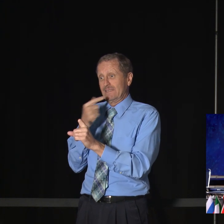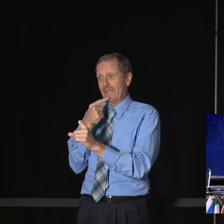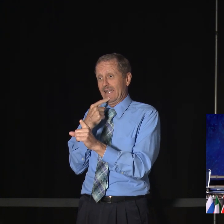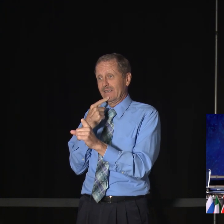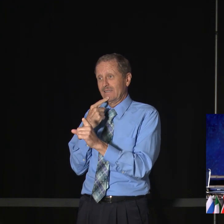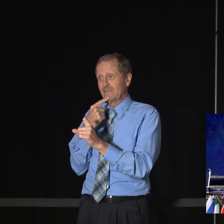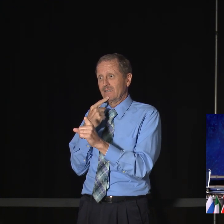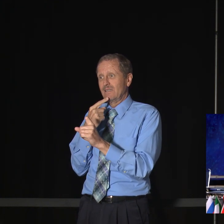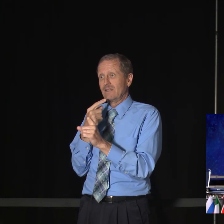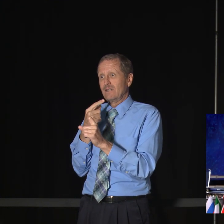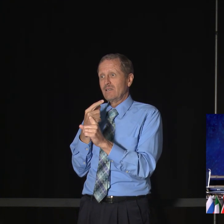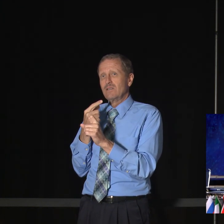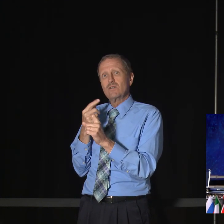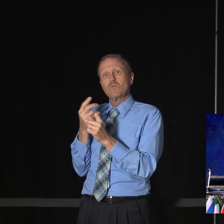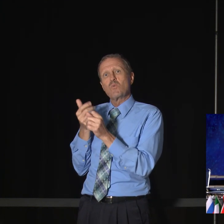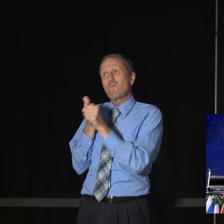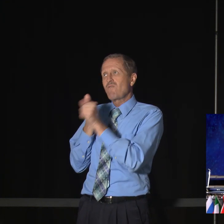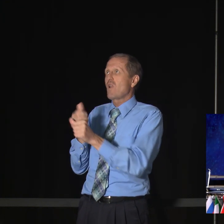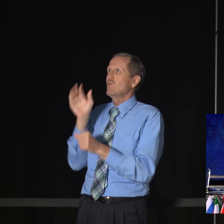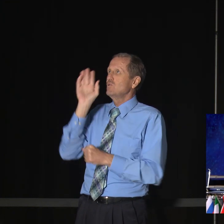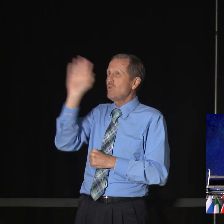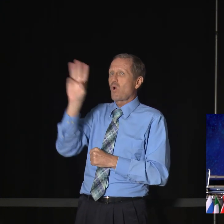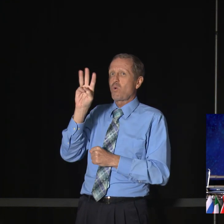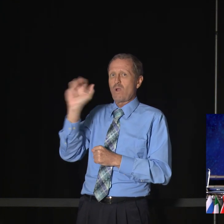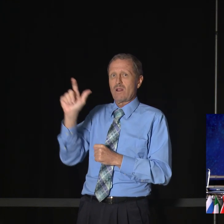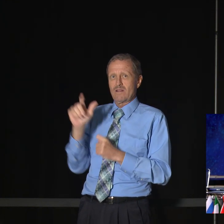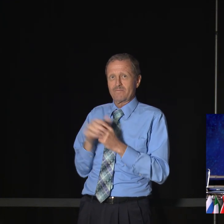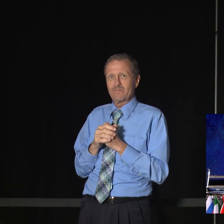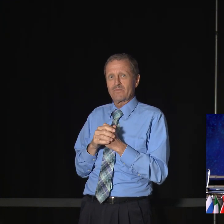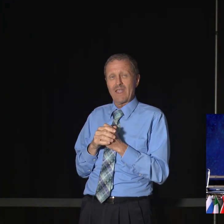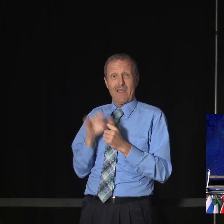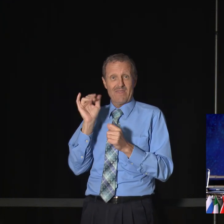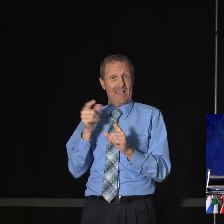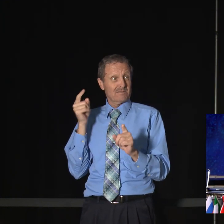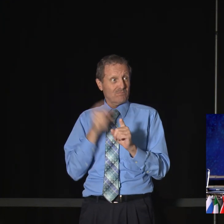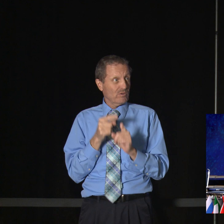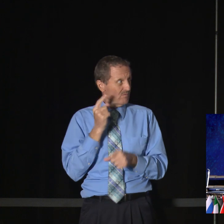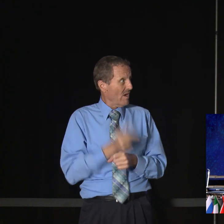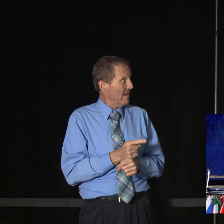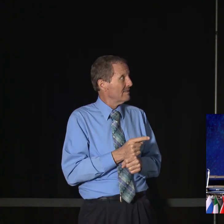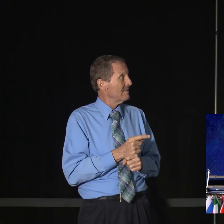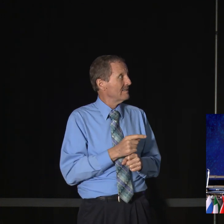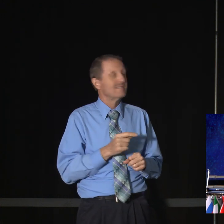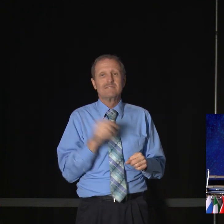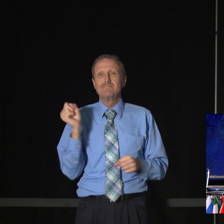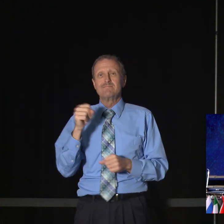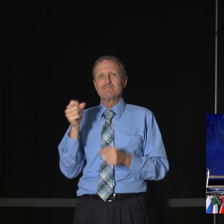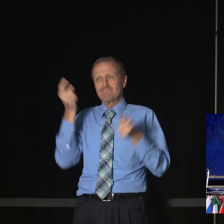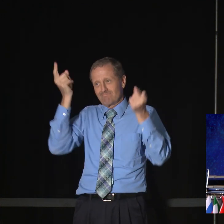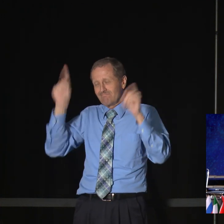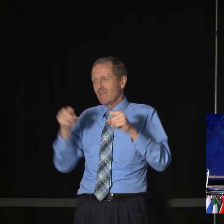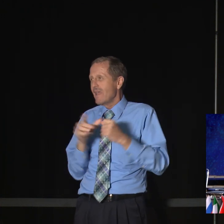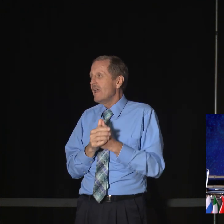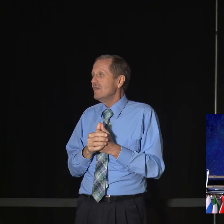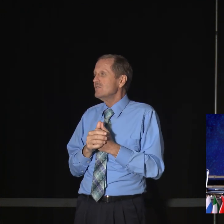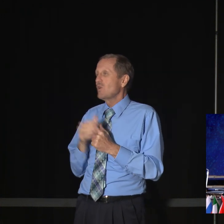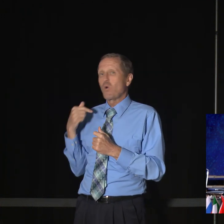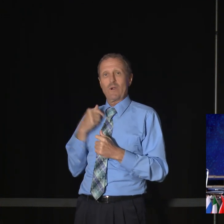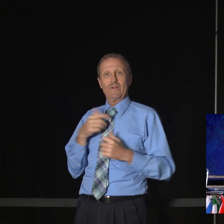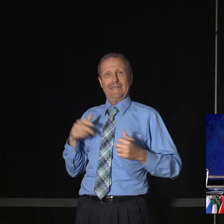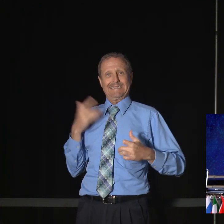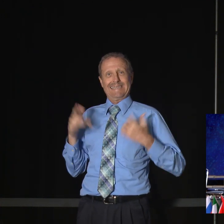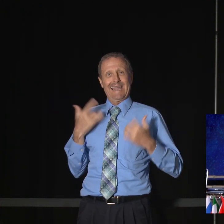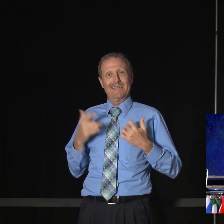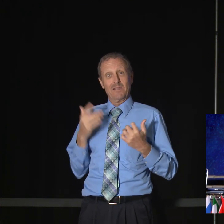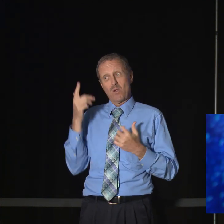made your will be according to your word. So that's what it's about, right? Yes, amen. So we're excited